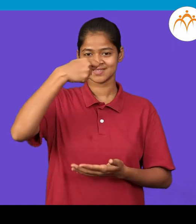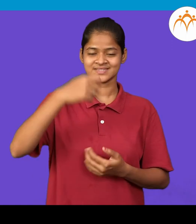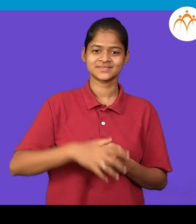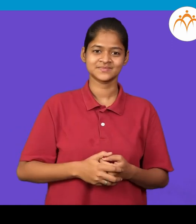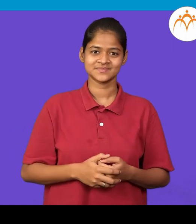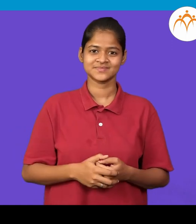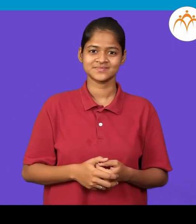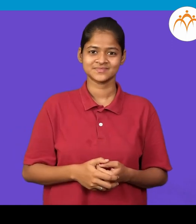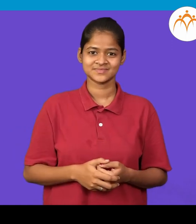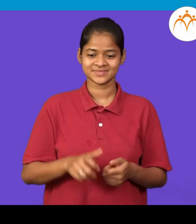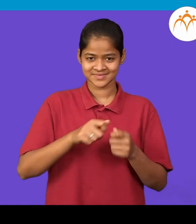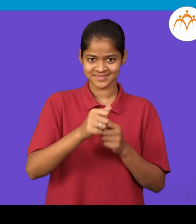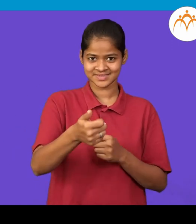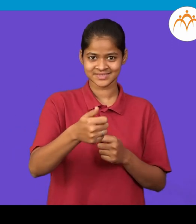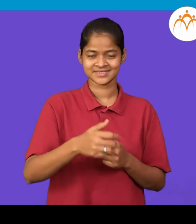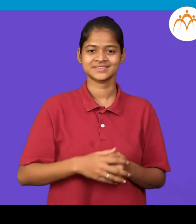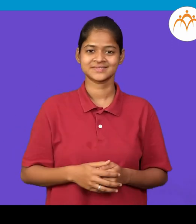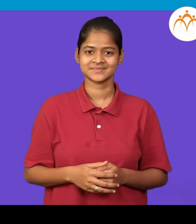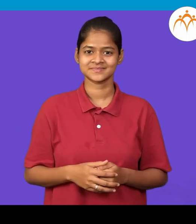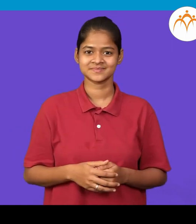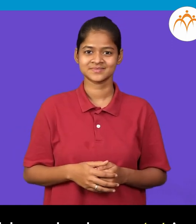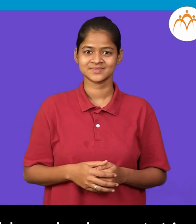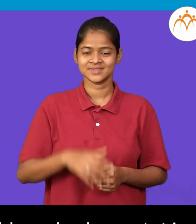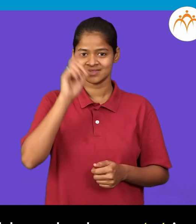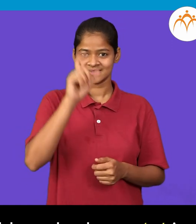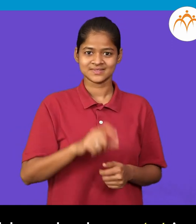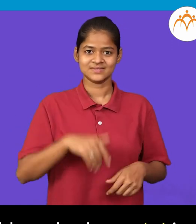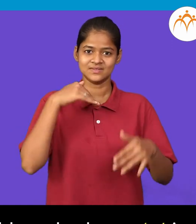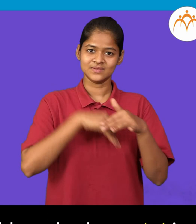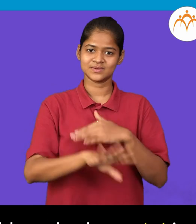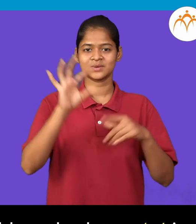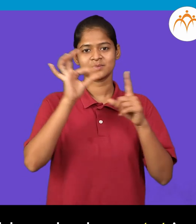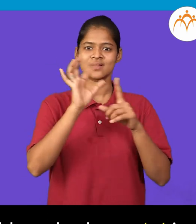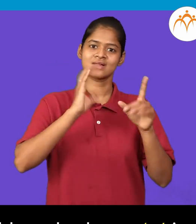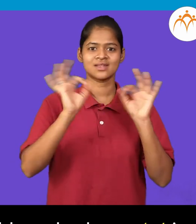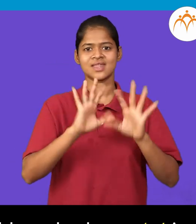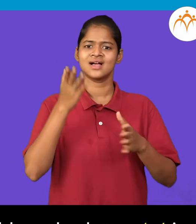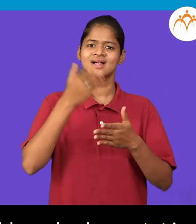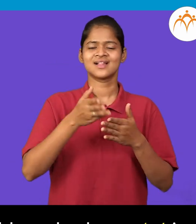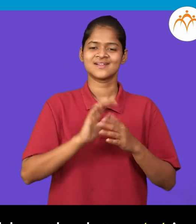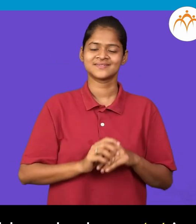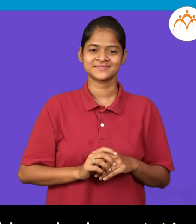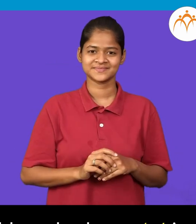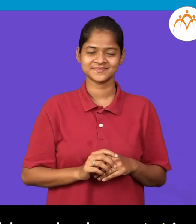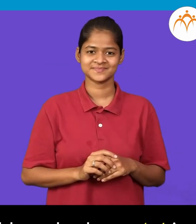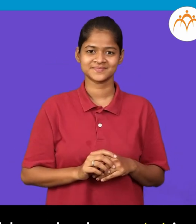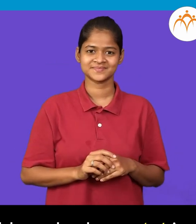Zip, P. You can see that each word has the letter